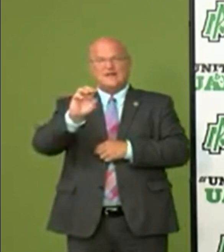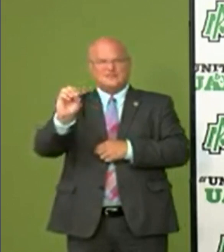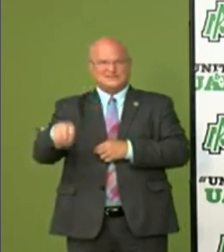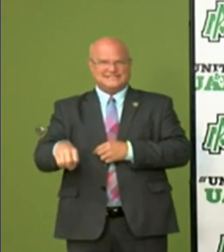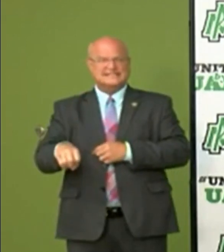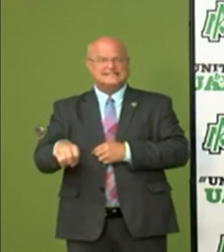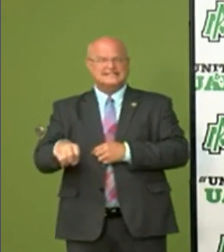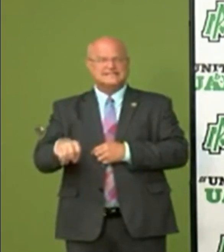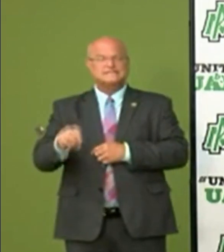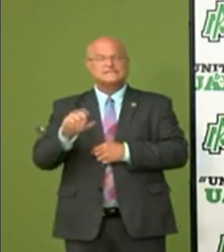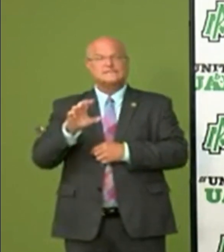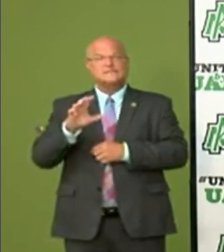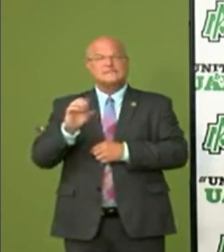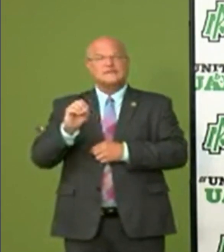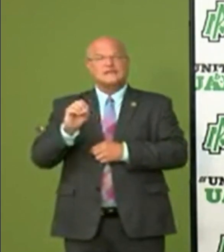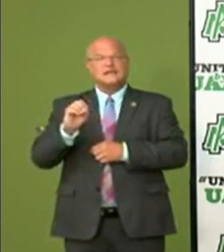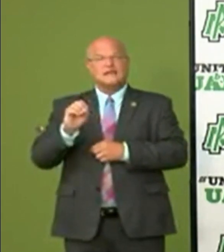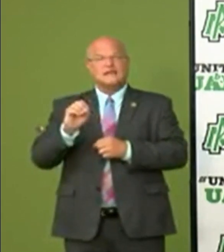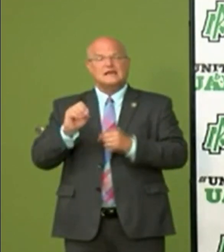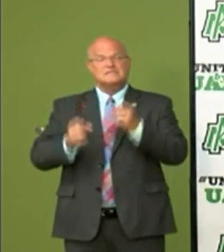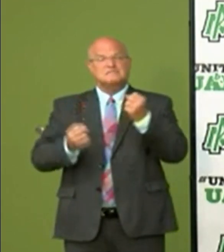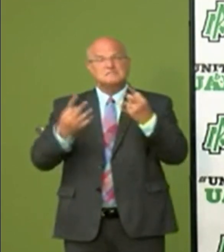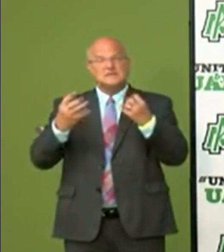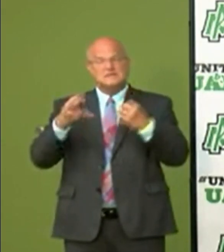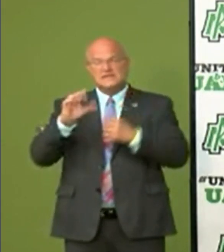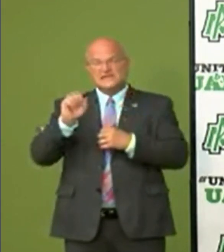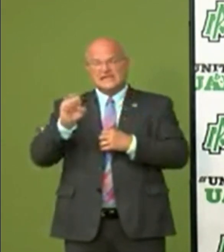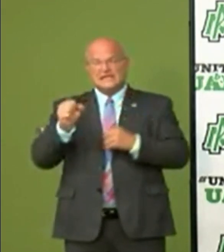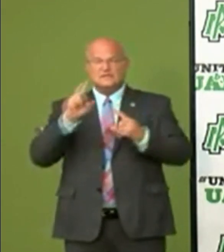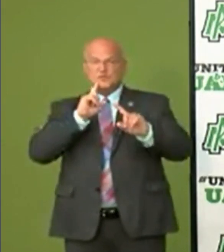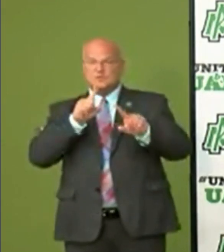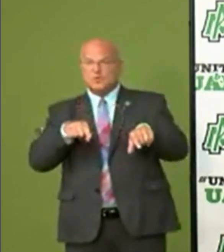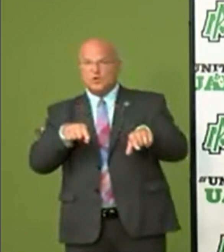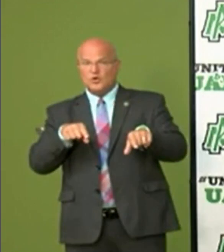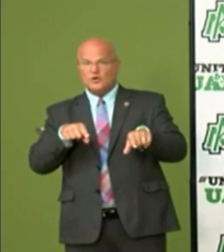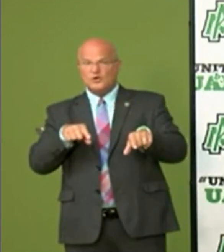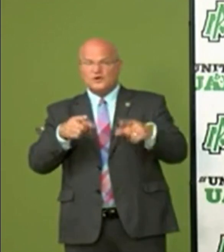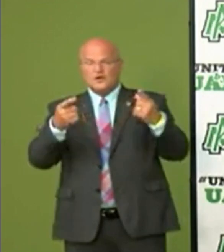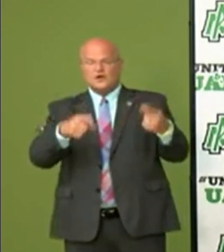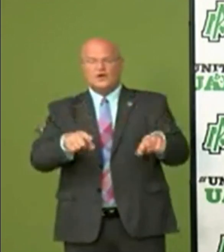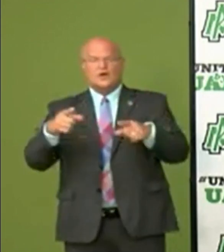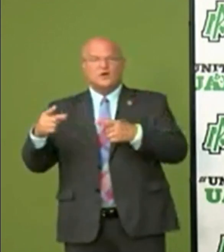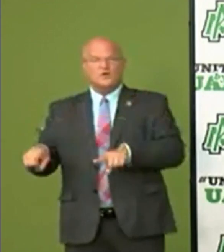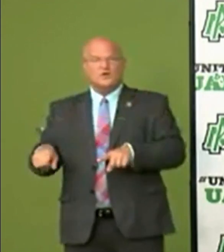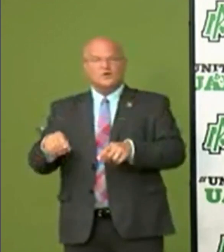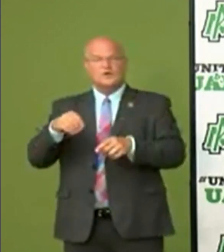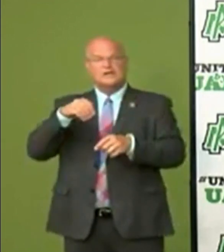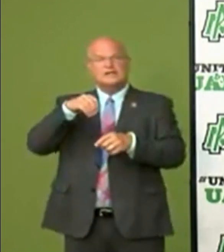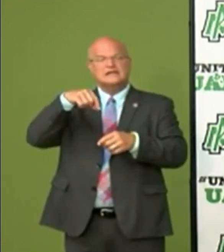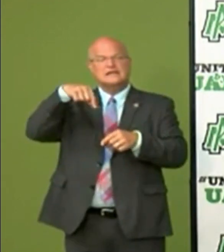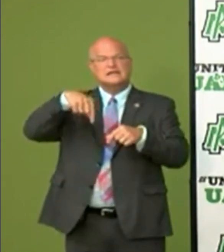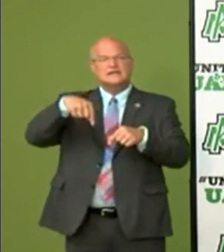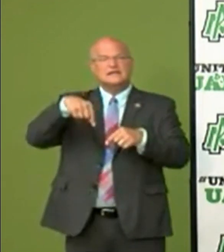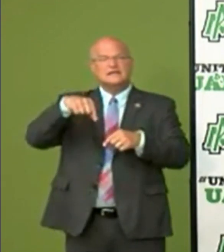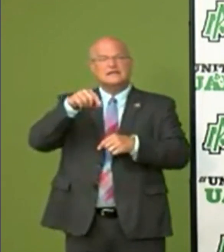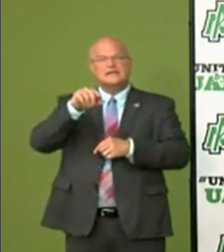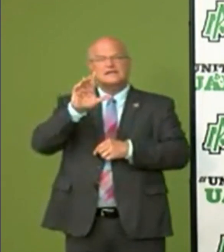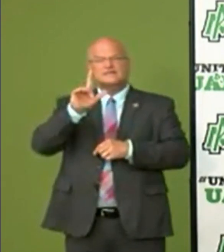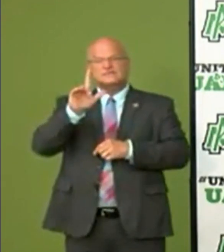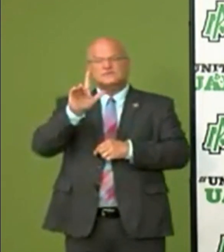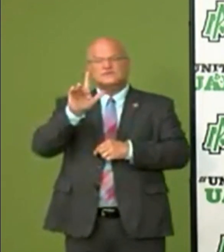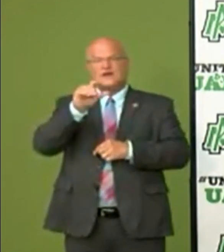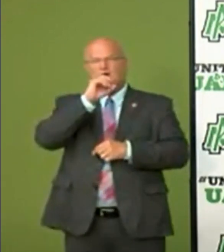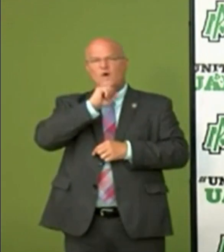6.5%. And the majority of the cases that have been reported are occurring in the